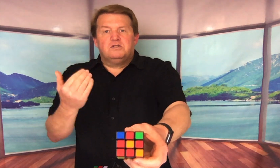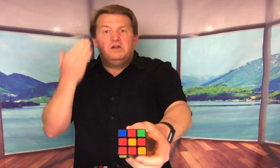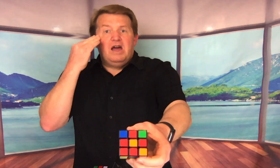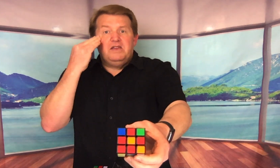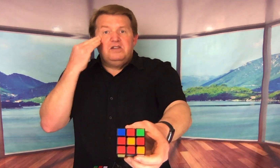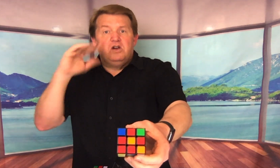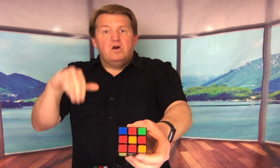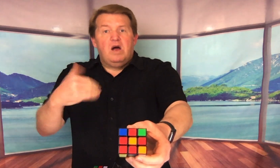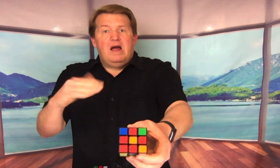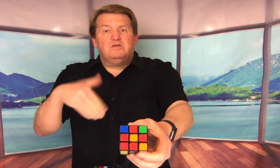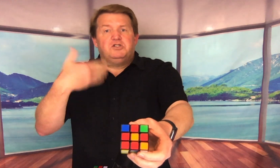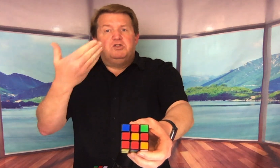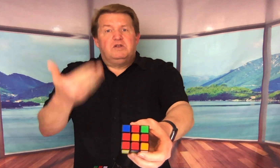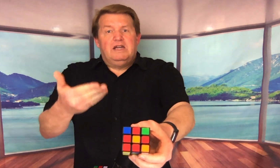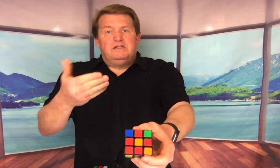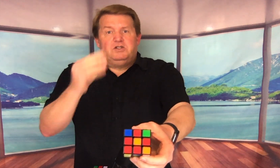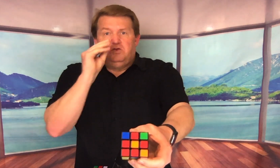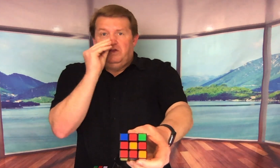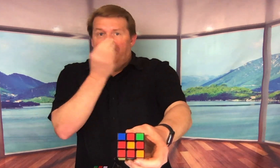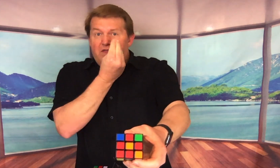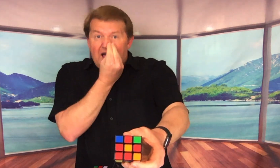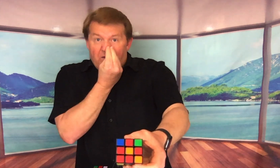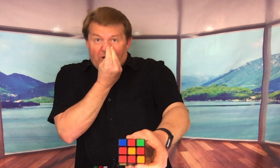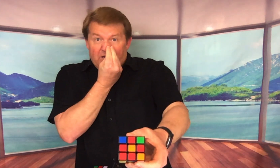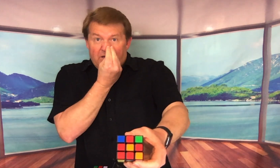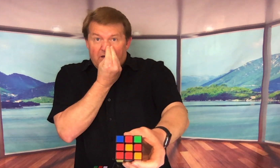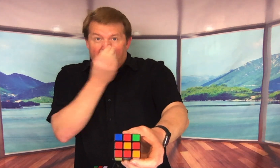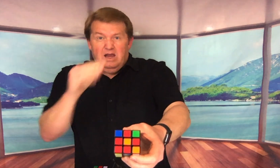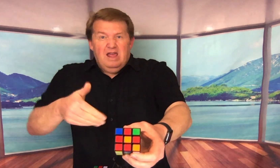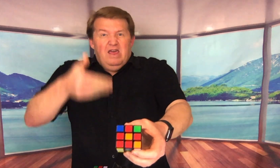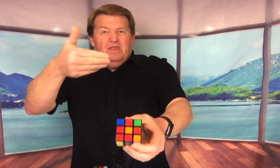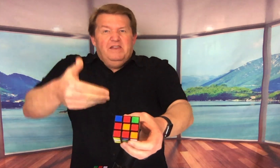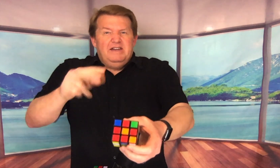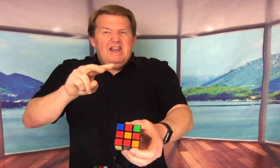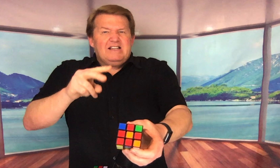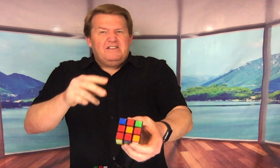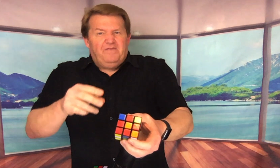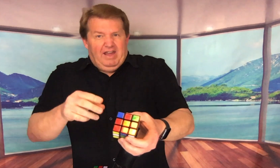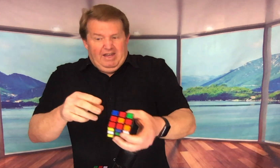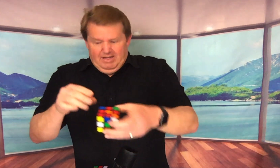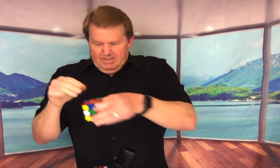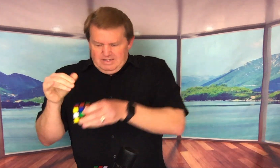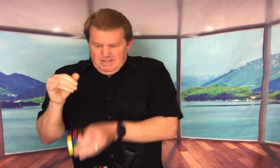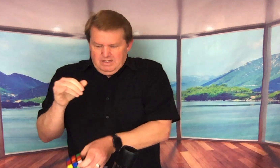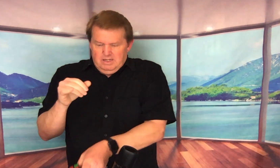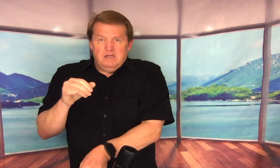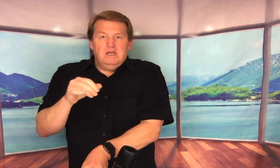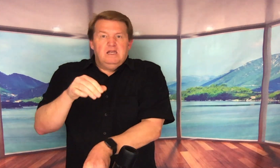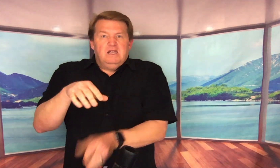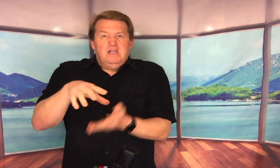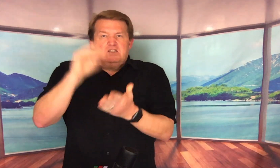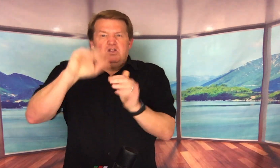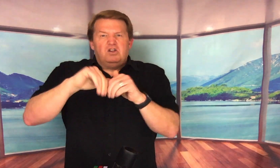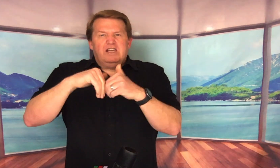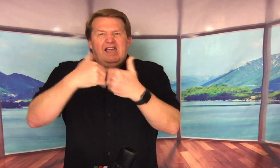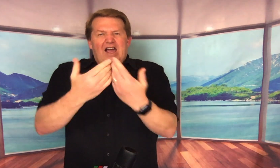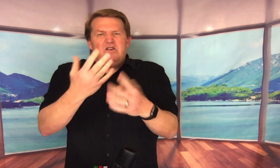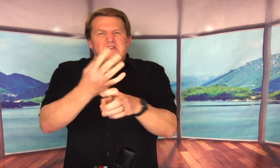So now that you know how to get to the flower, the next phase is learning how to get